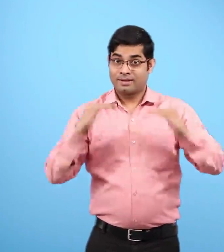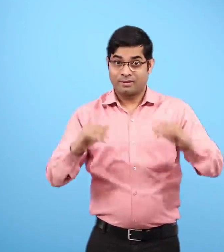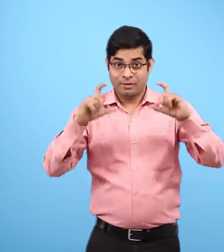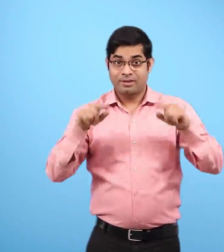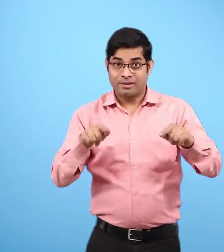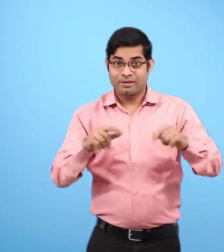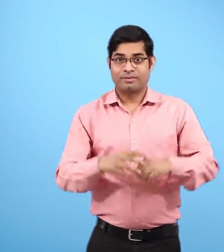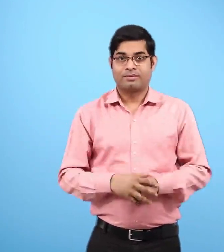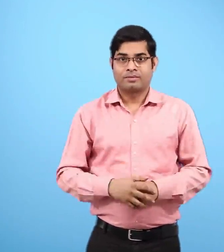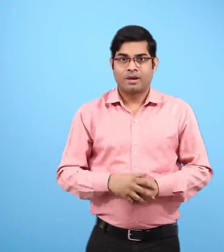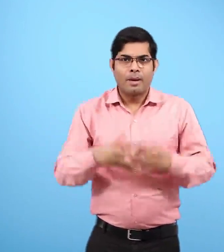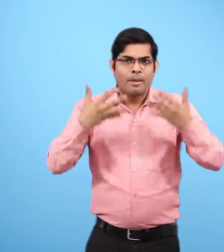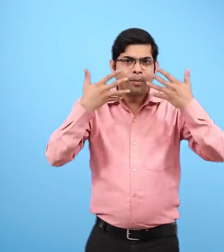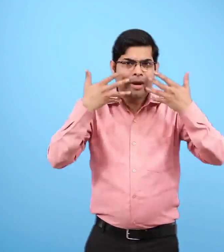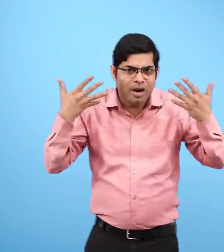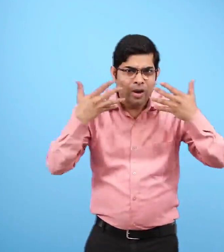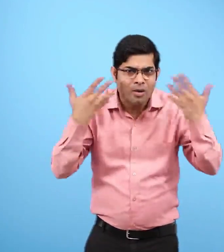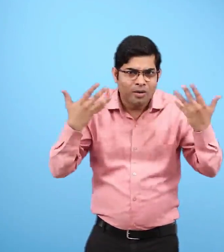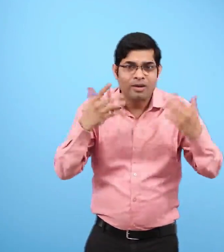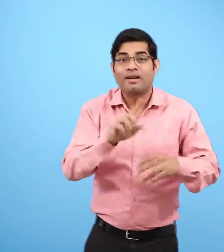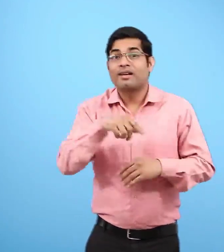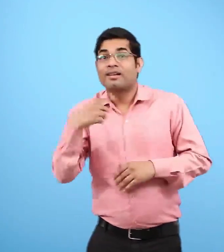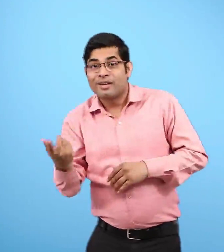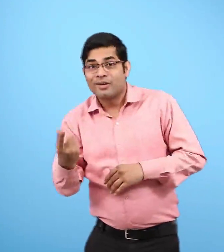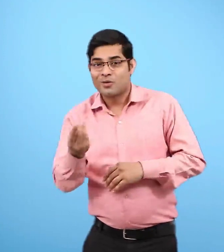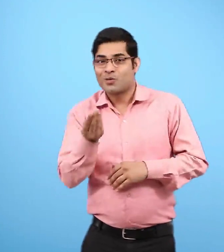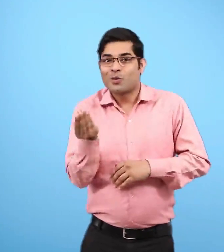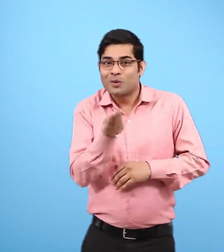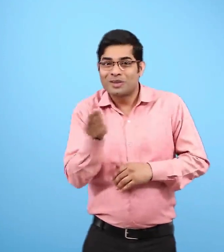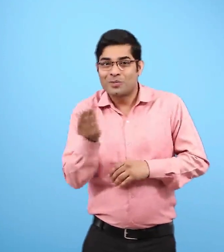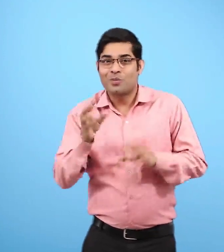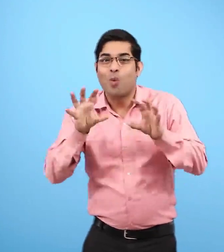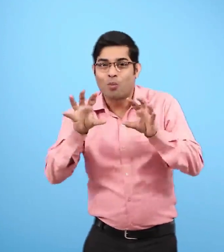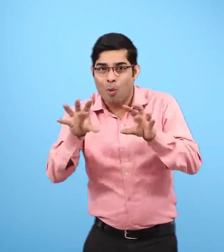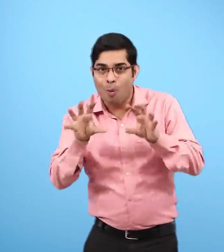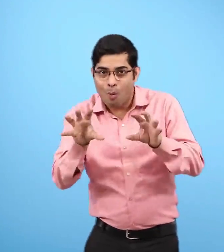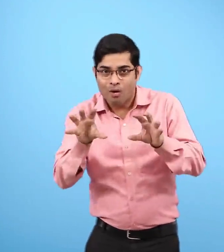Part 3. Picture 1 shows a cat and a dog.